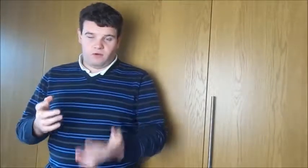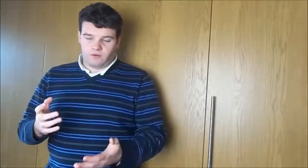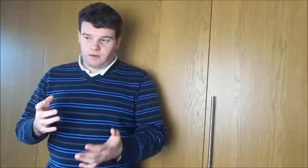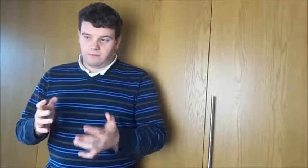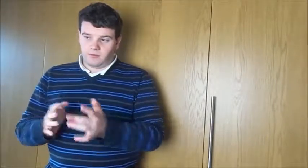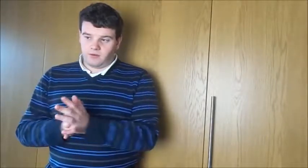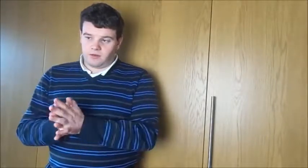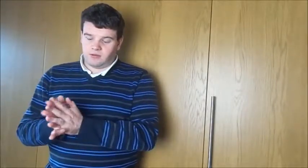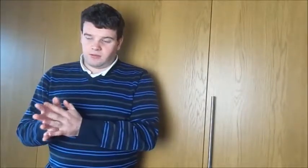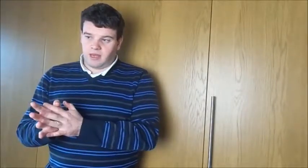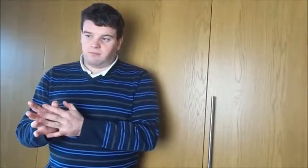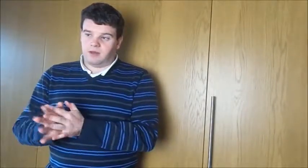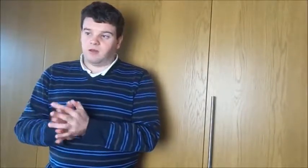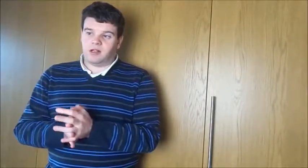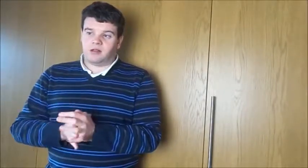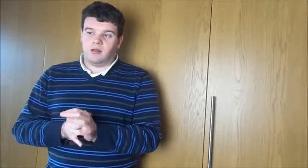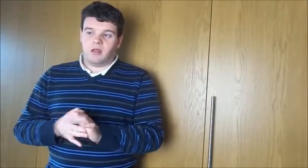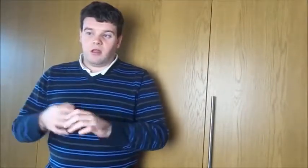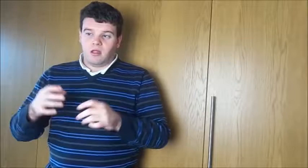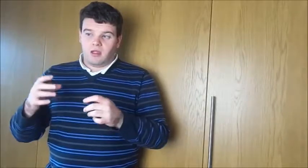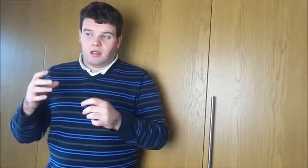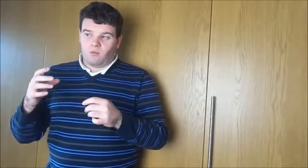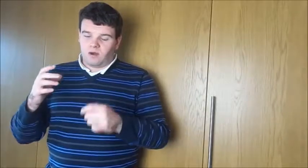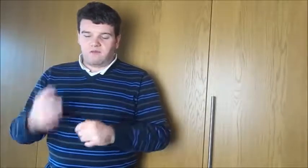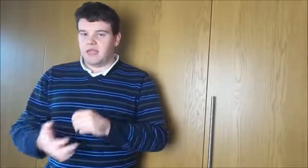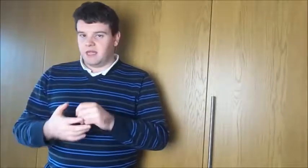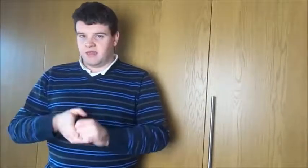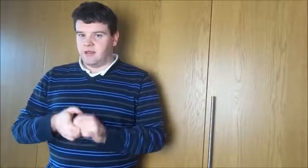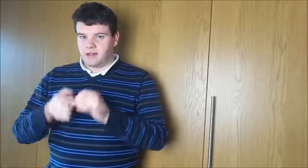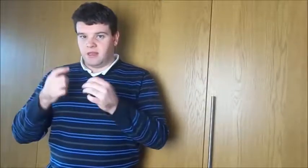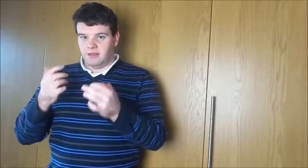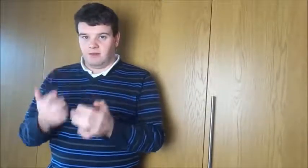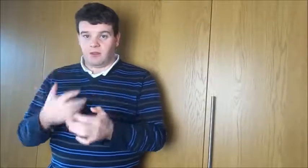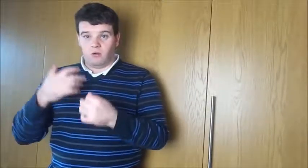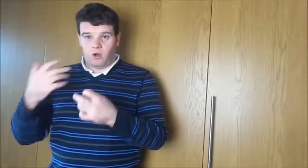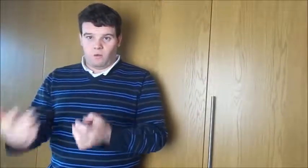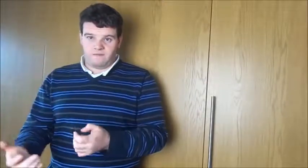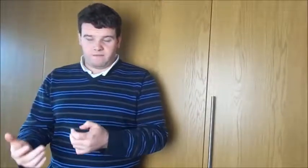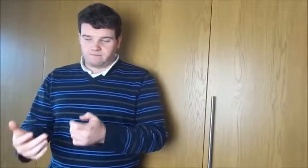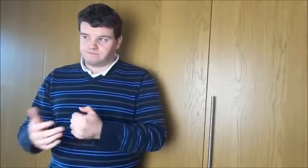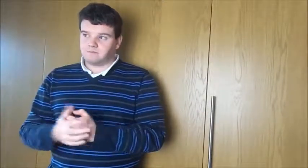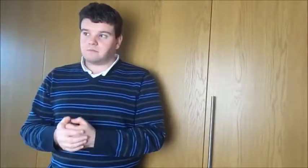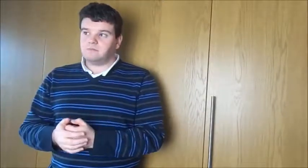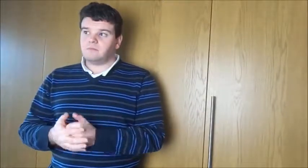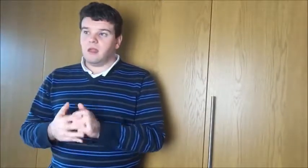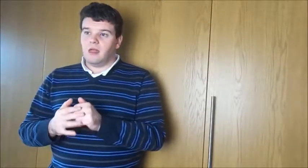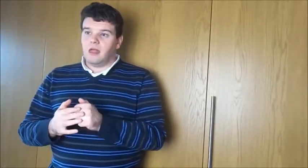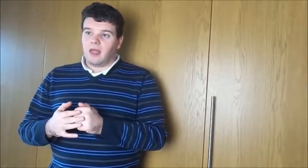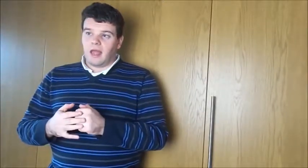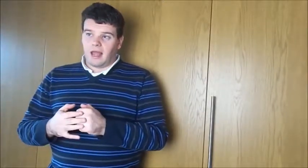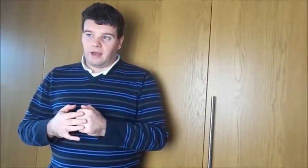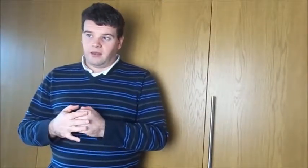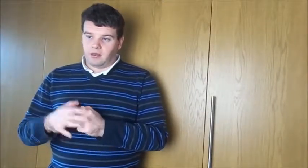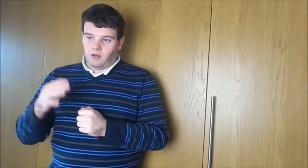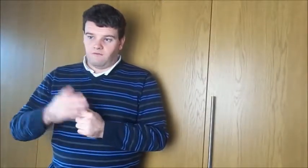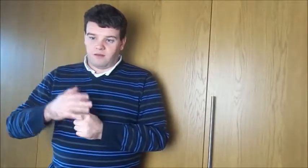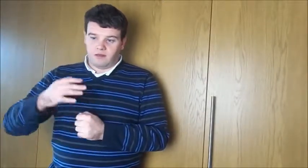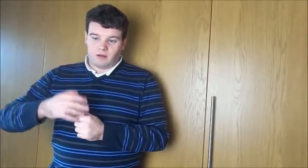Victoria, the Duchess of Kent, because whatever he said, she seemed to go along with. And over the years, like I say,